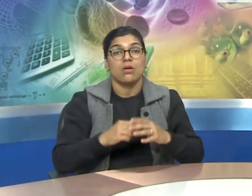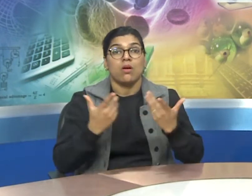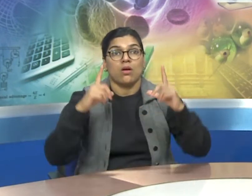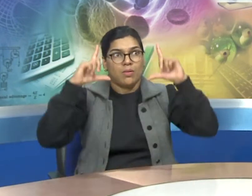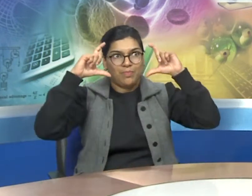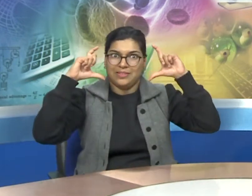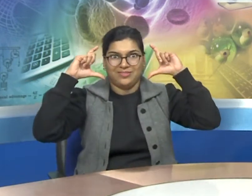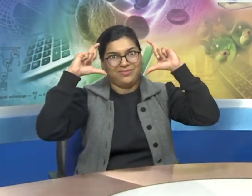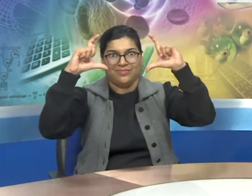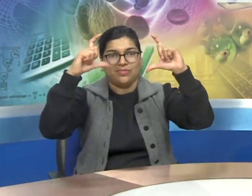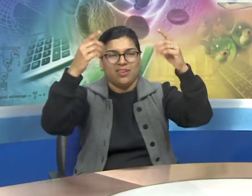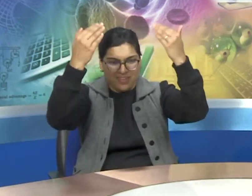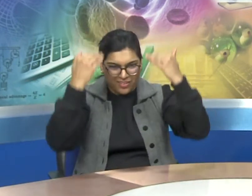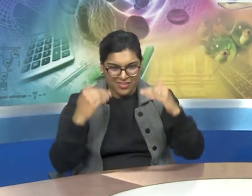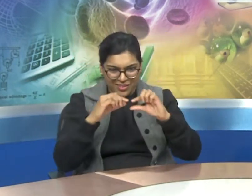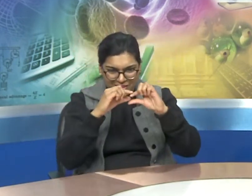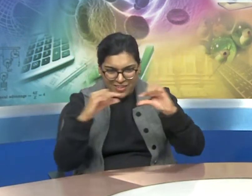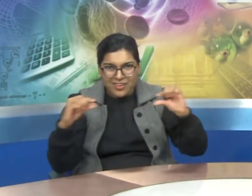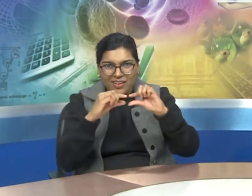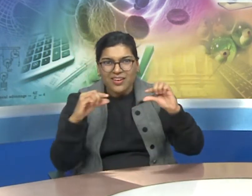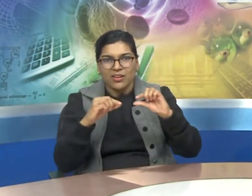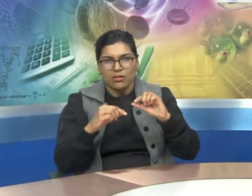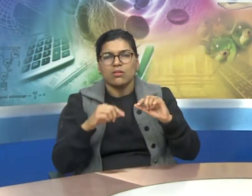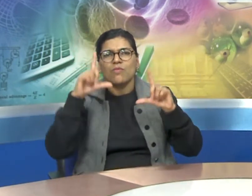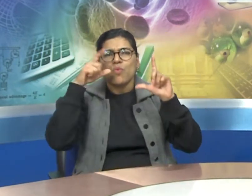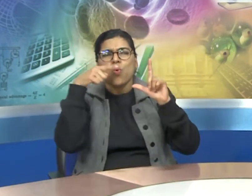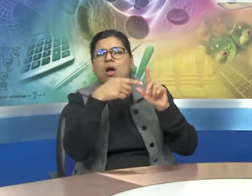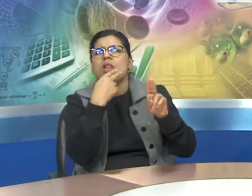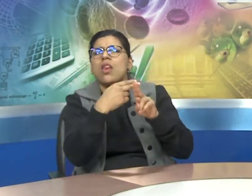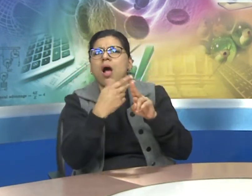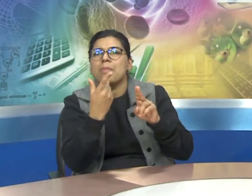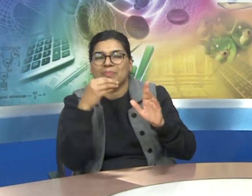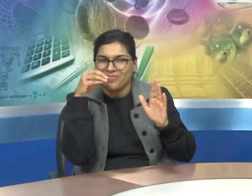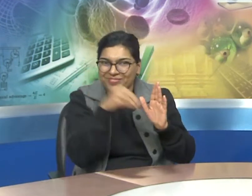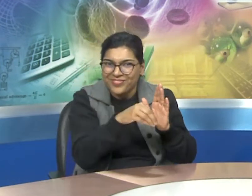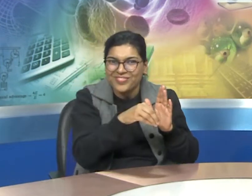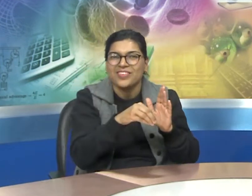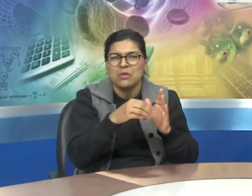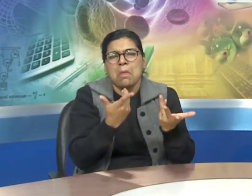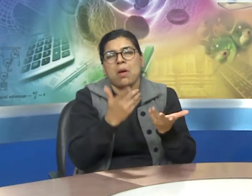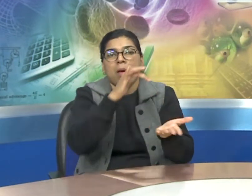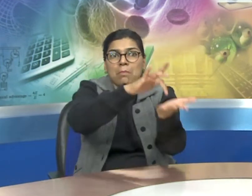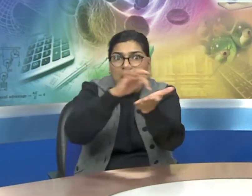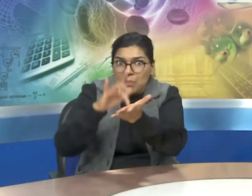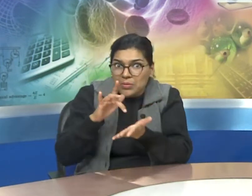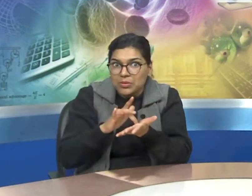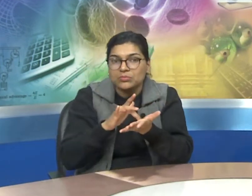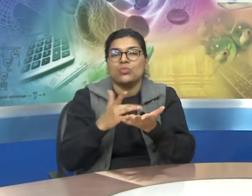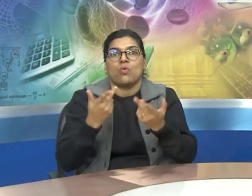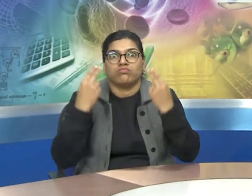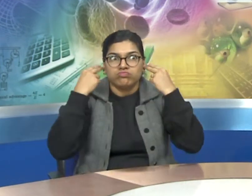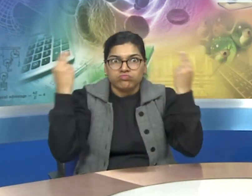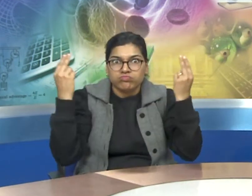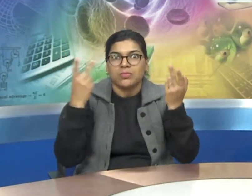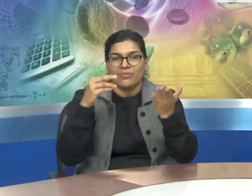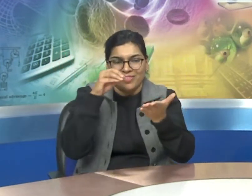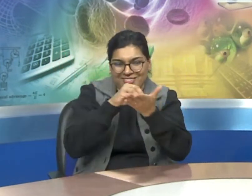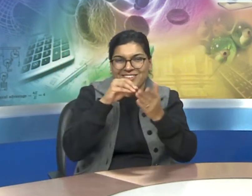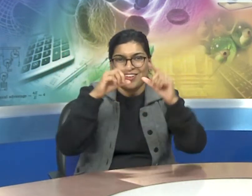used. And the ninth one is picture with caption. This is used for putting your images, and sometimes you put